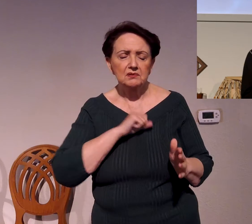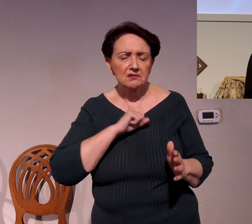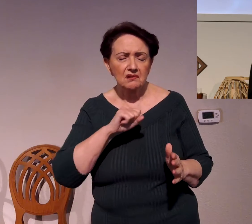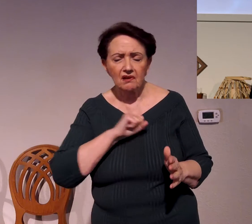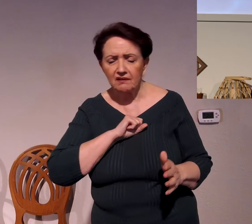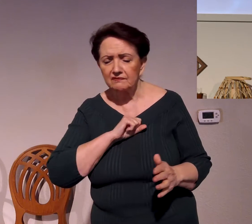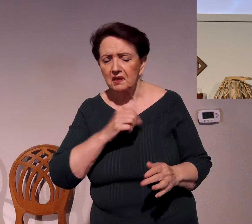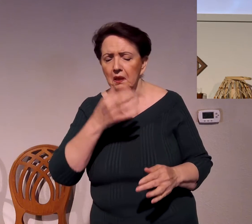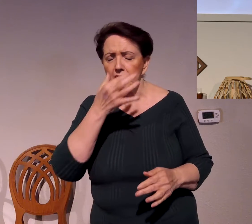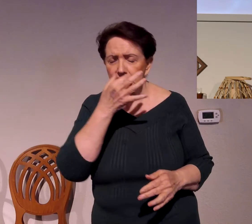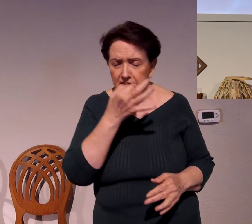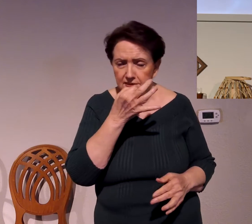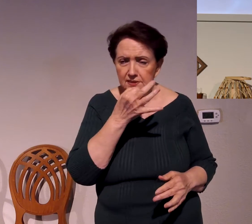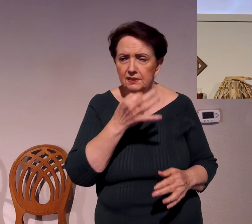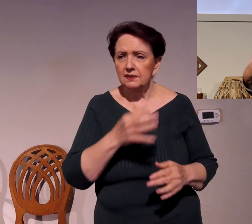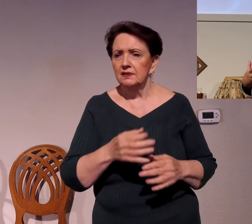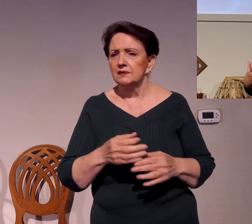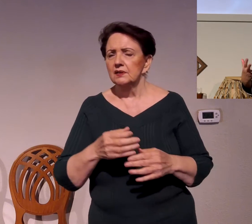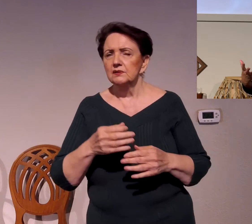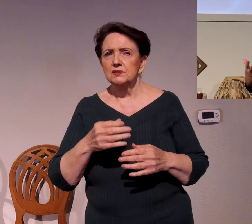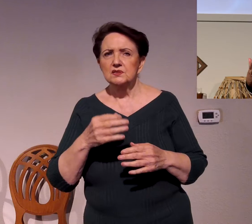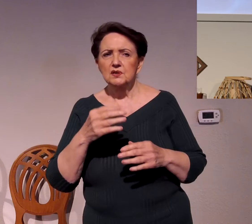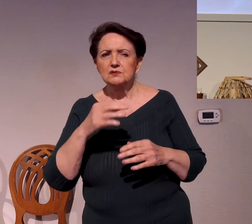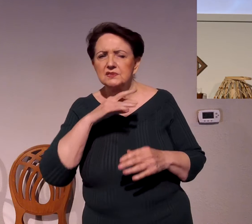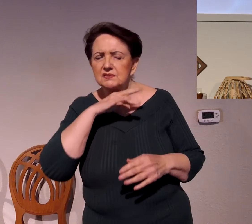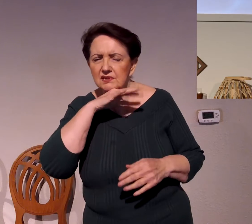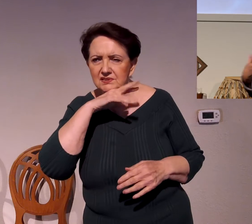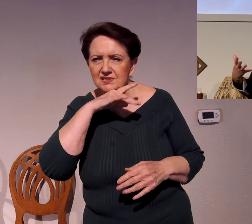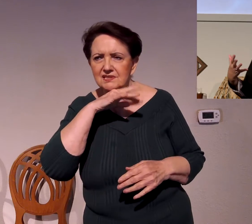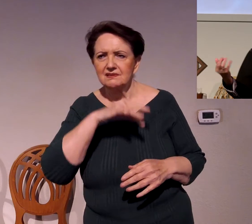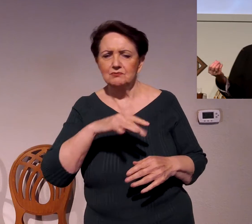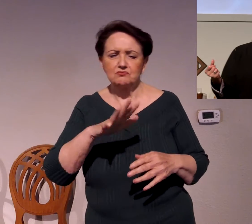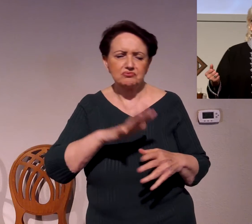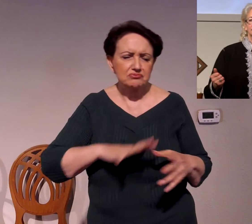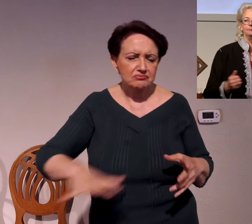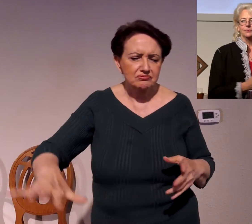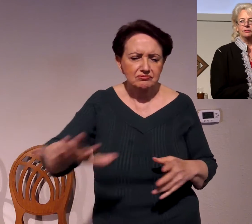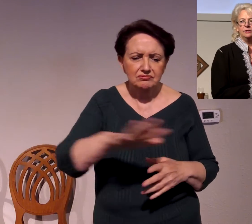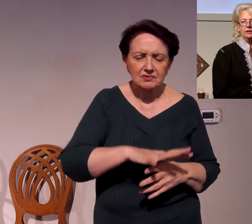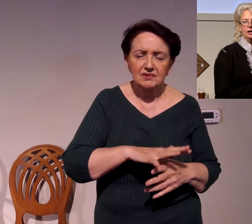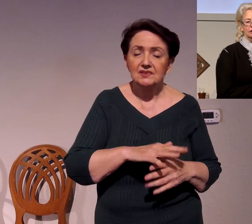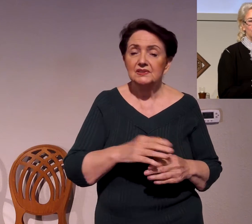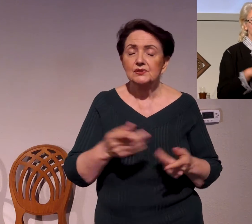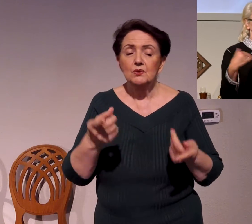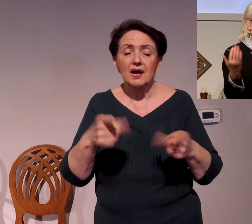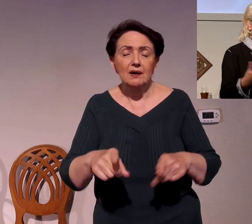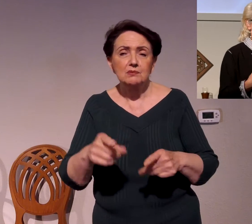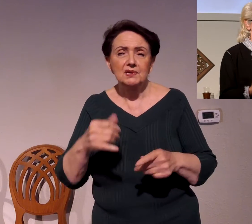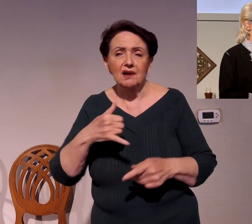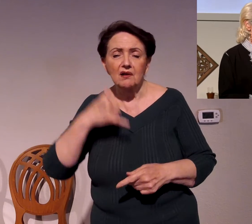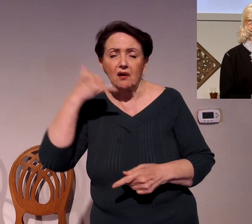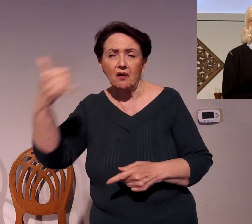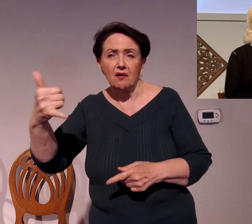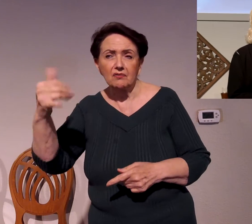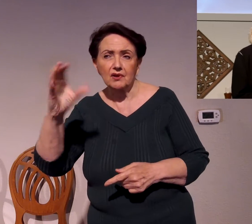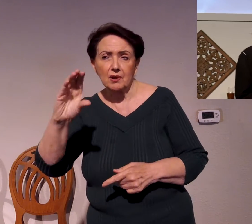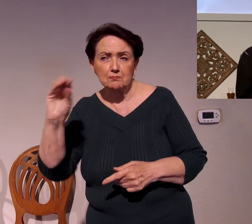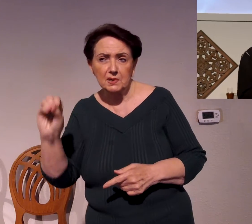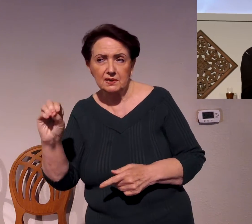sneezing. It was so musty and so mildewy. I ended up calling the company through which I